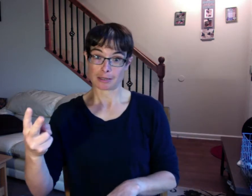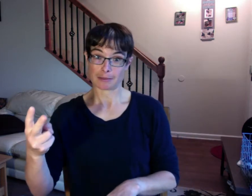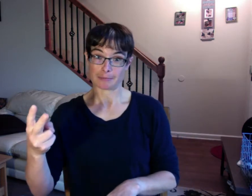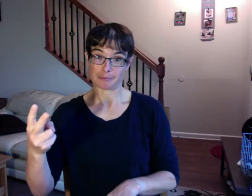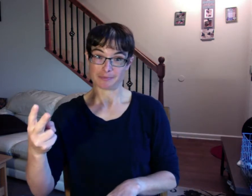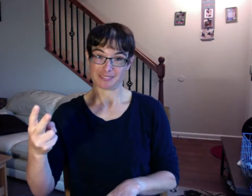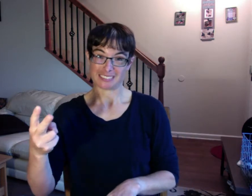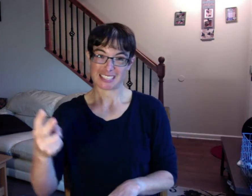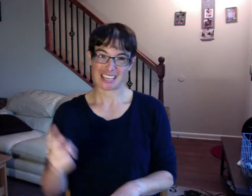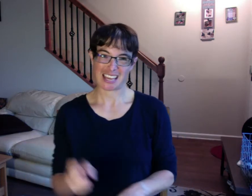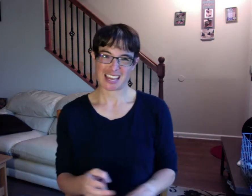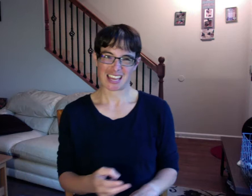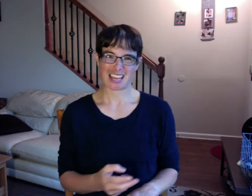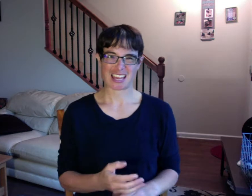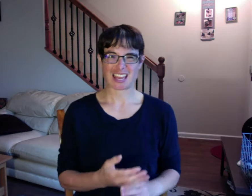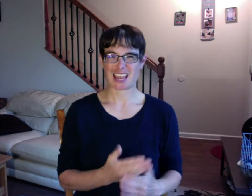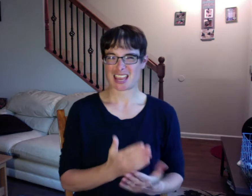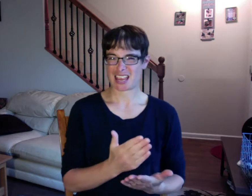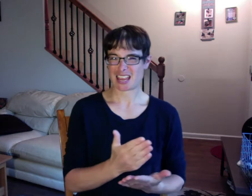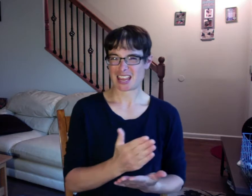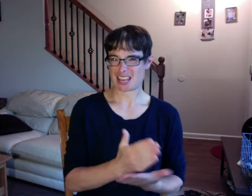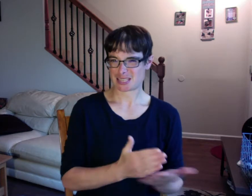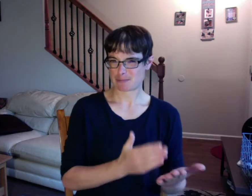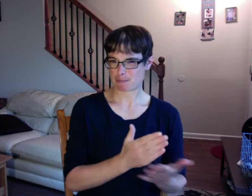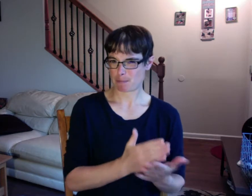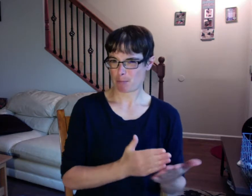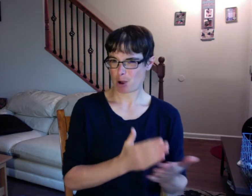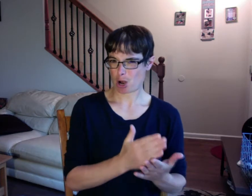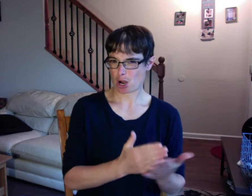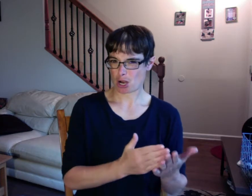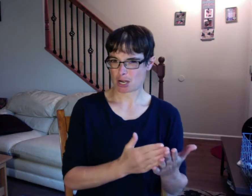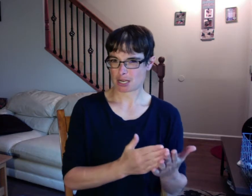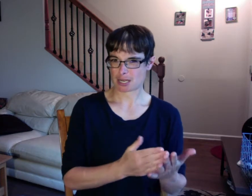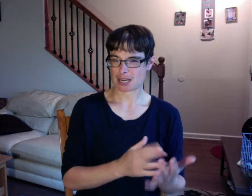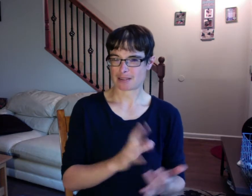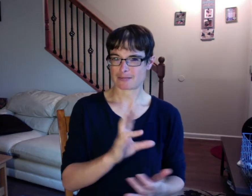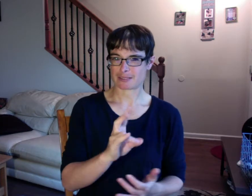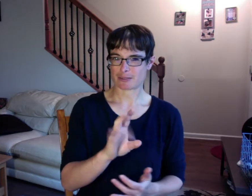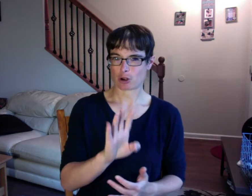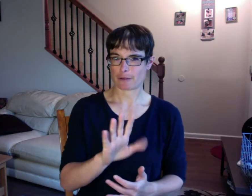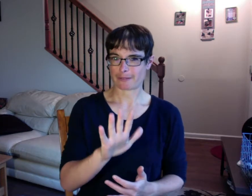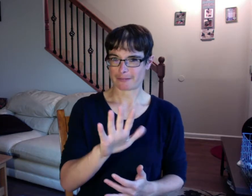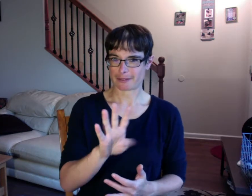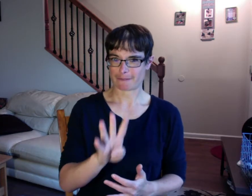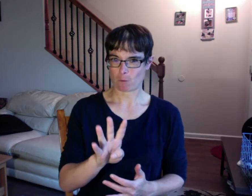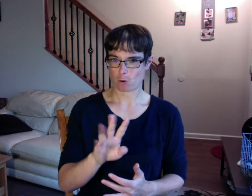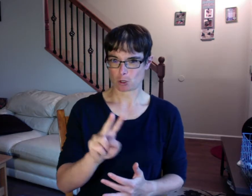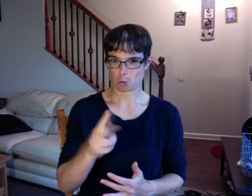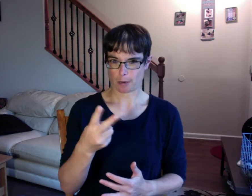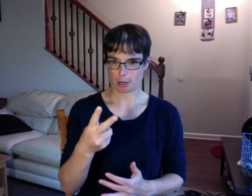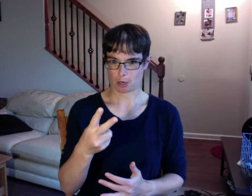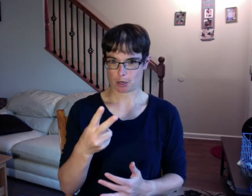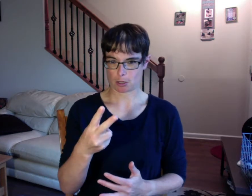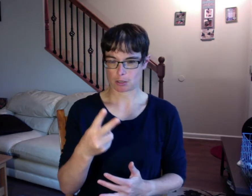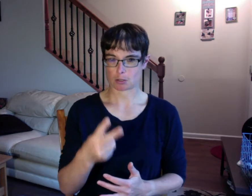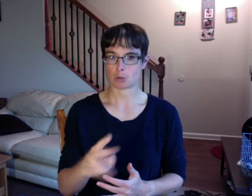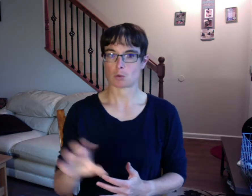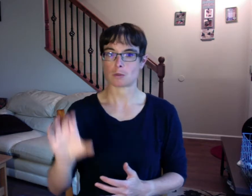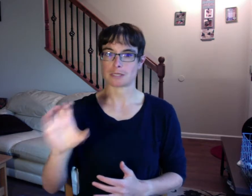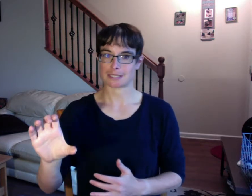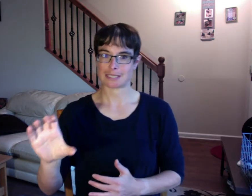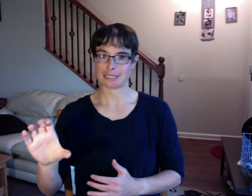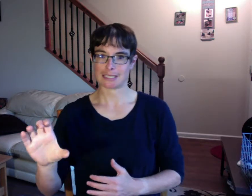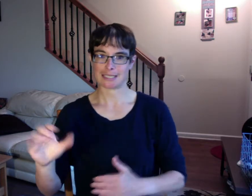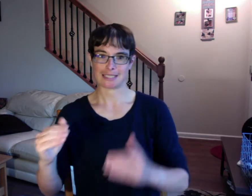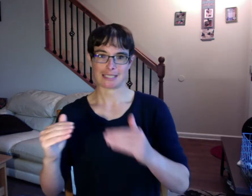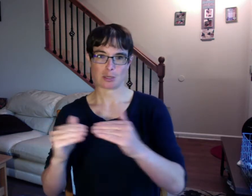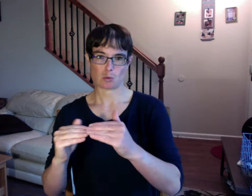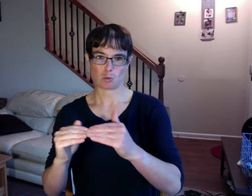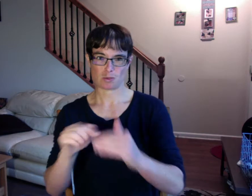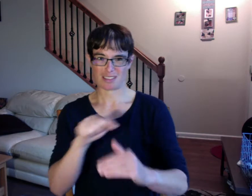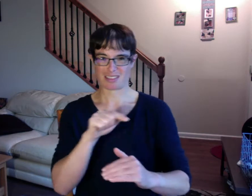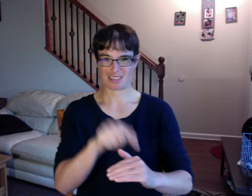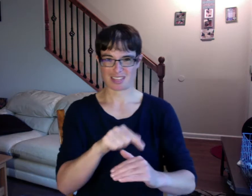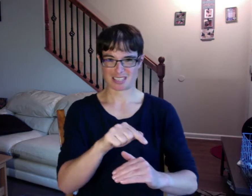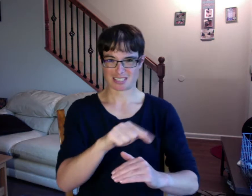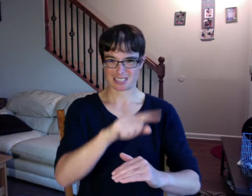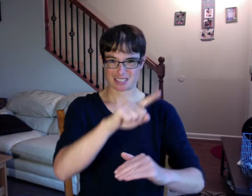754. So this sign is a square root sign. C equals the square root of whatever that number is. Okay, and so we're going to